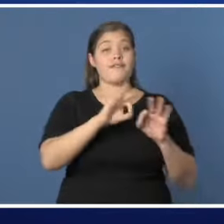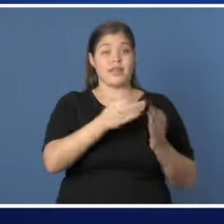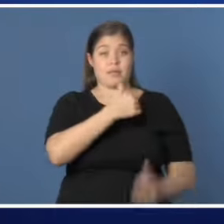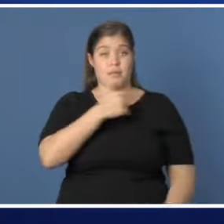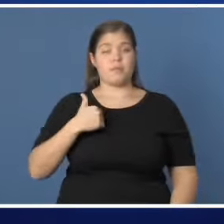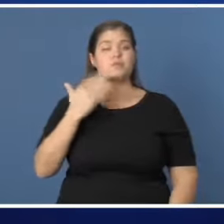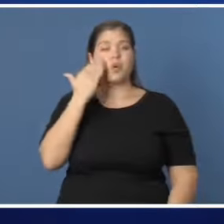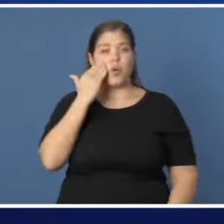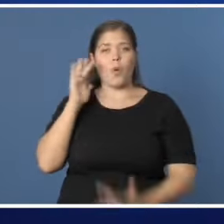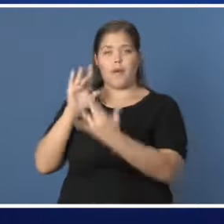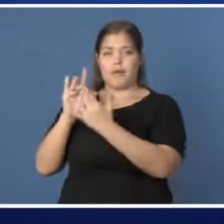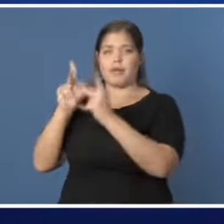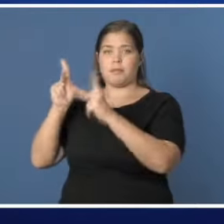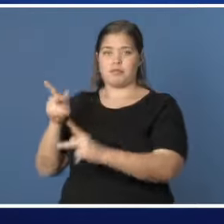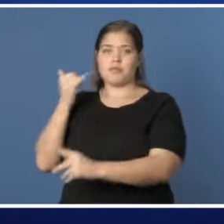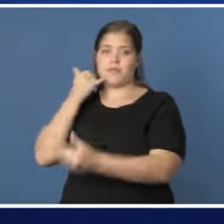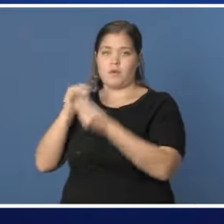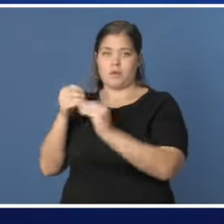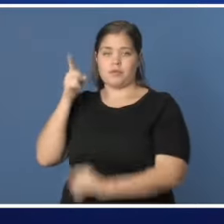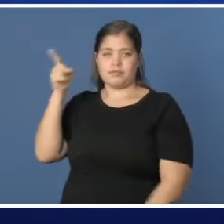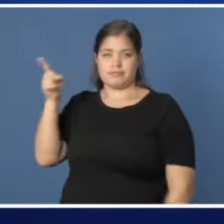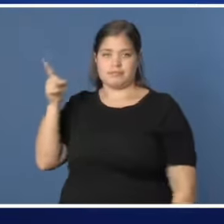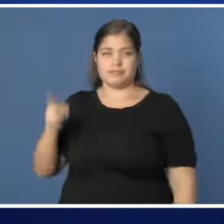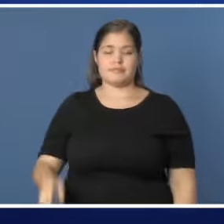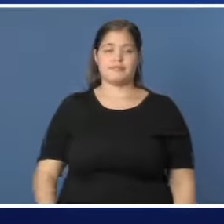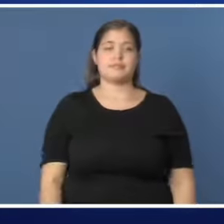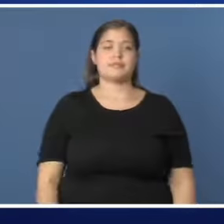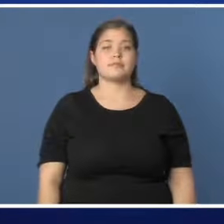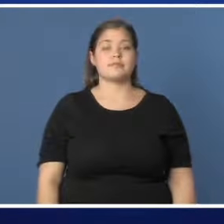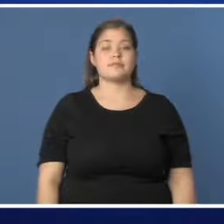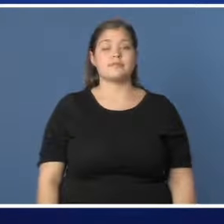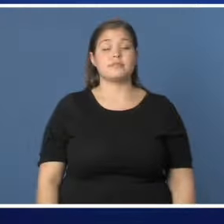Everyone must know your contact phone number.